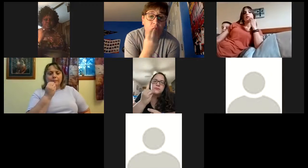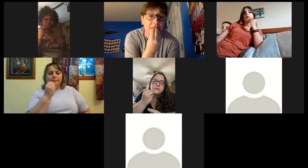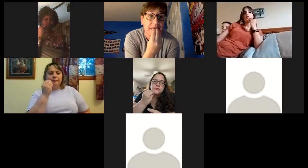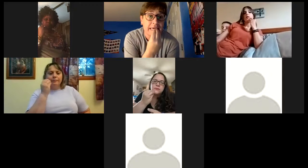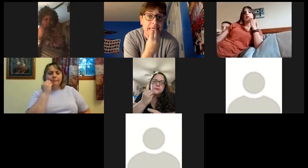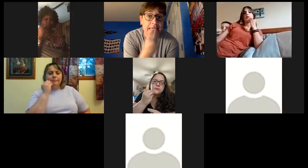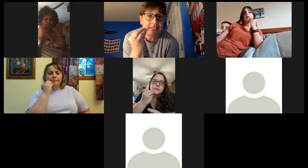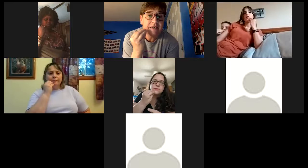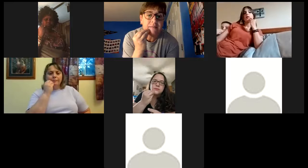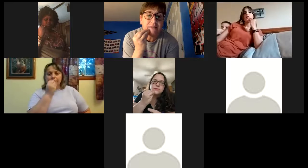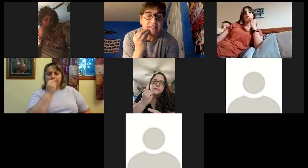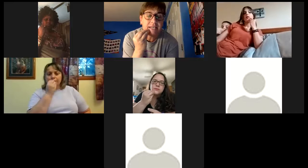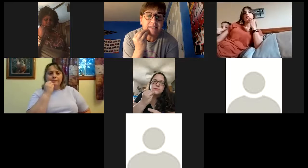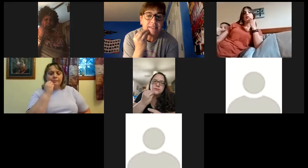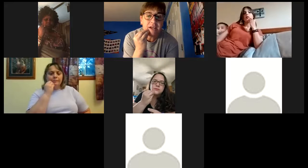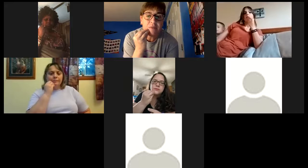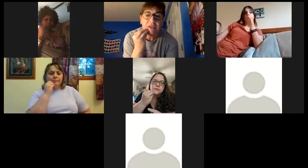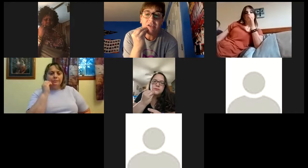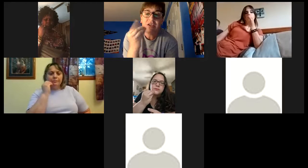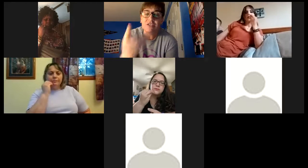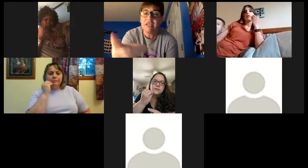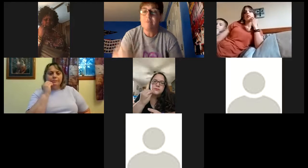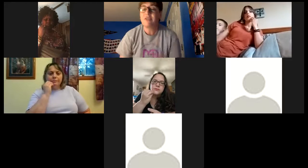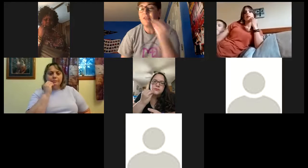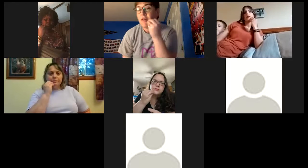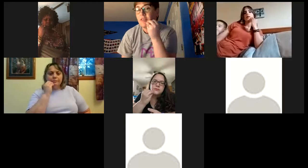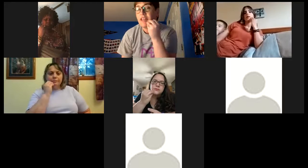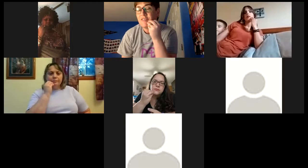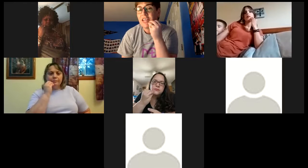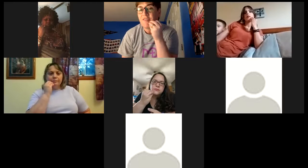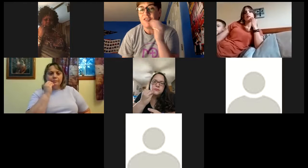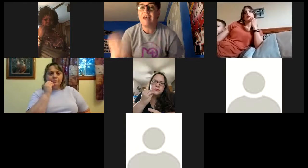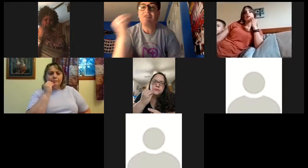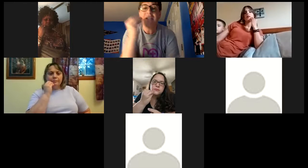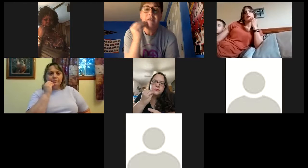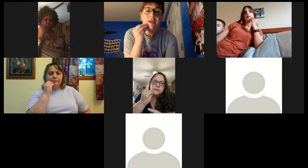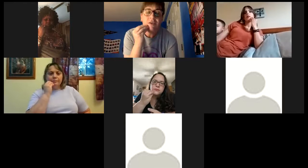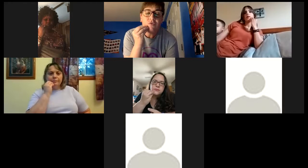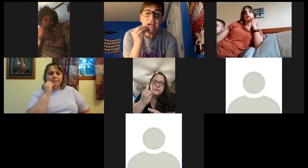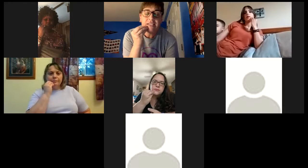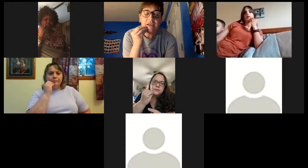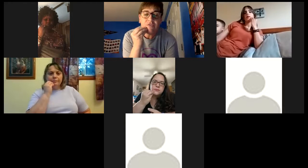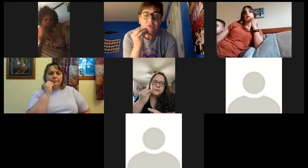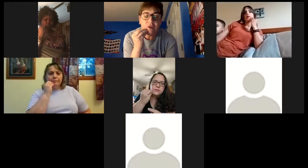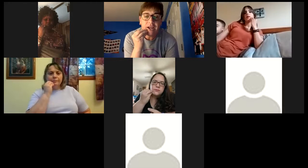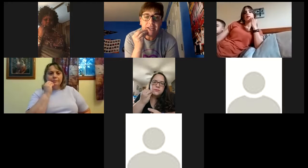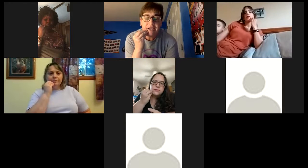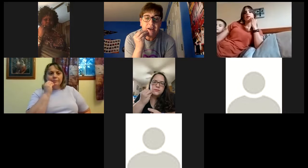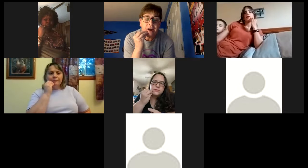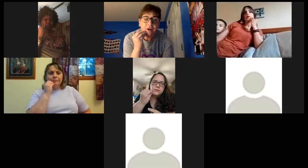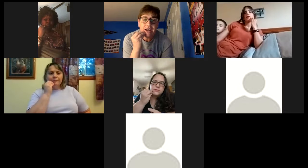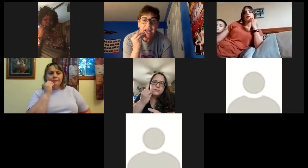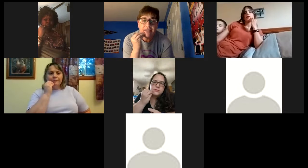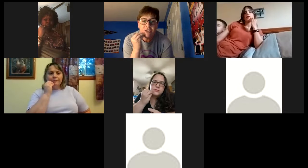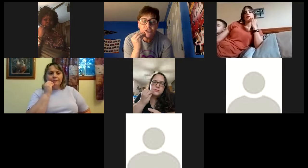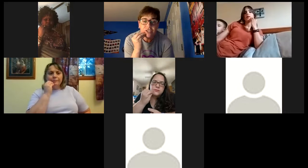mouth, almost like eat, but it's at the side of your mouth. So yep, so on the left side for a lefty, right side for the right.